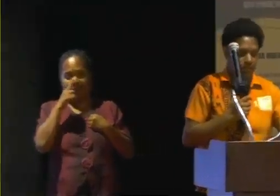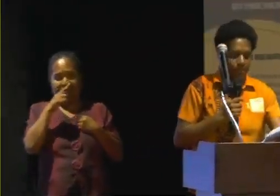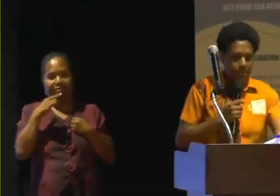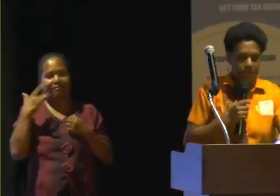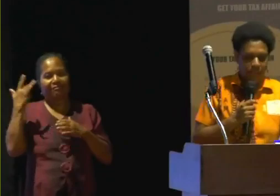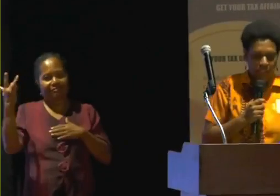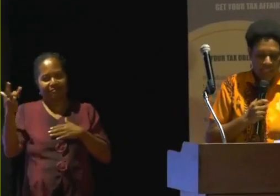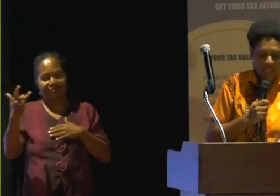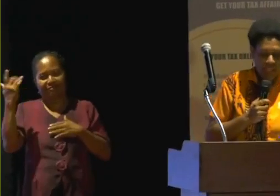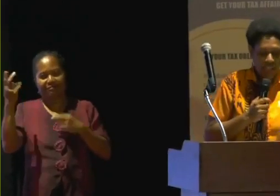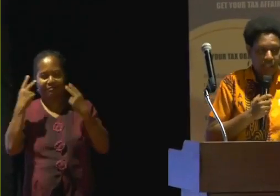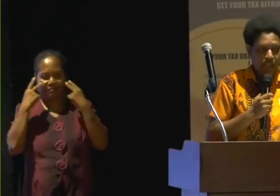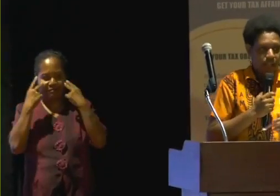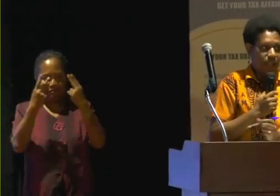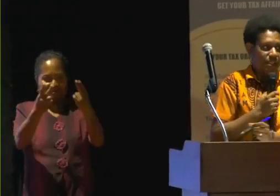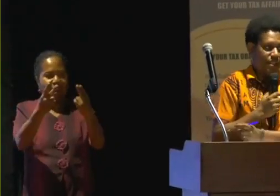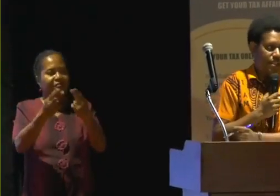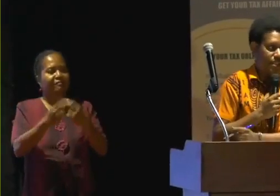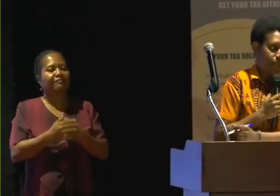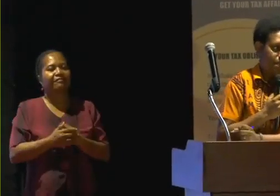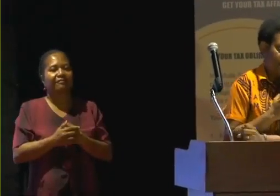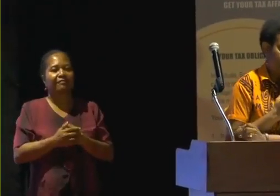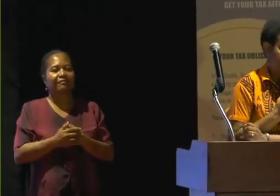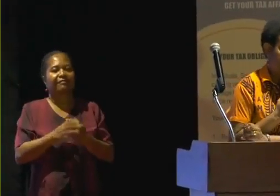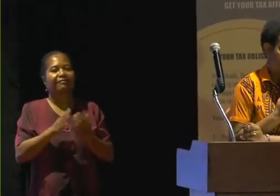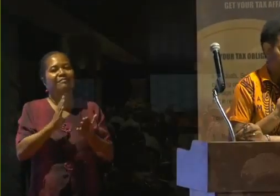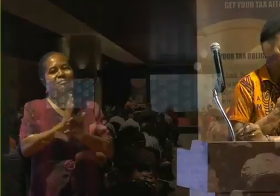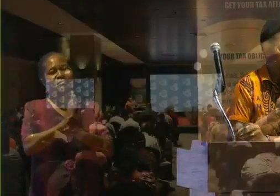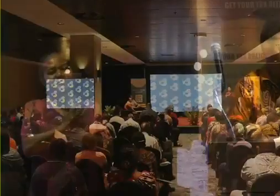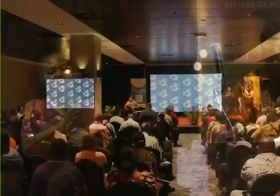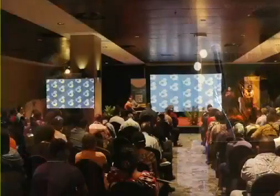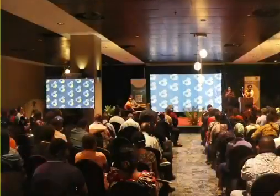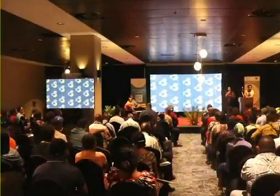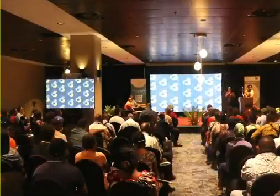virtually. Again, exciting times, sir.